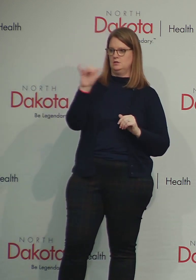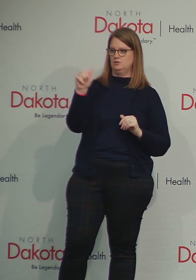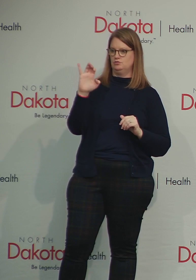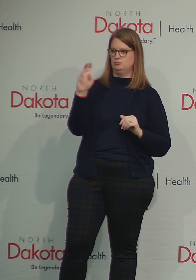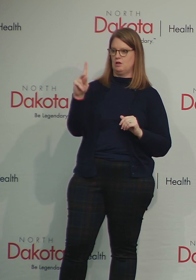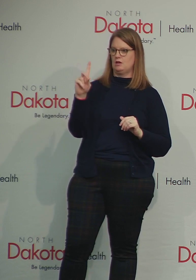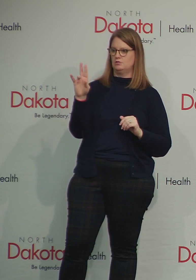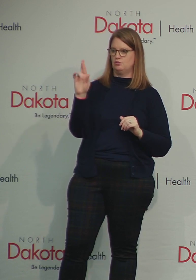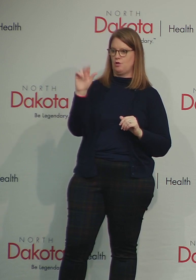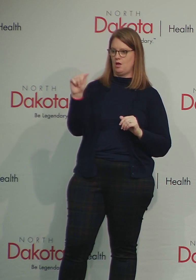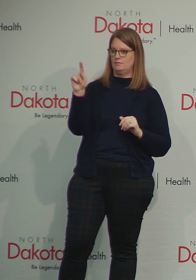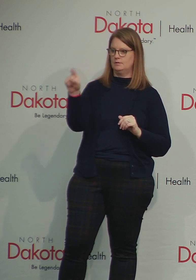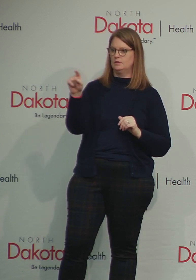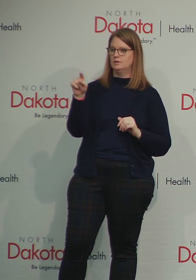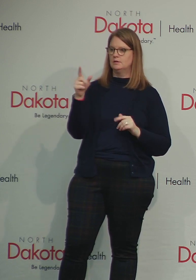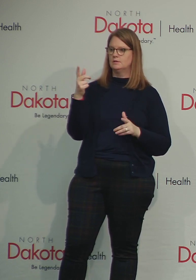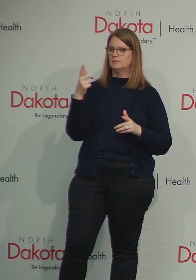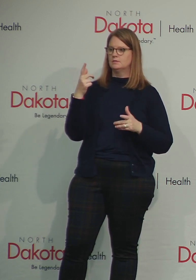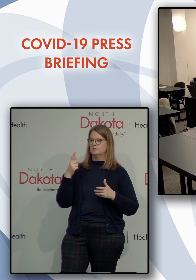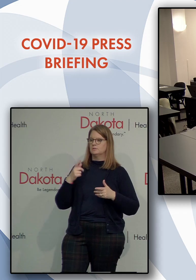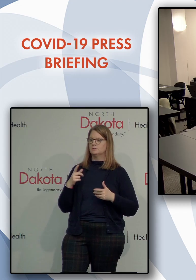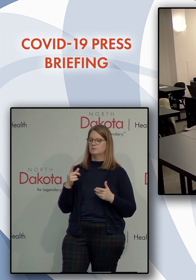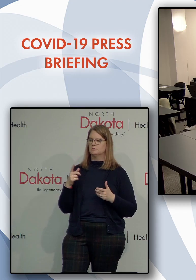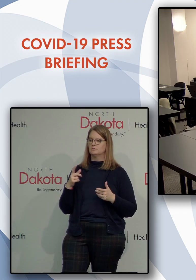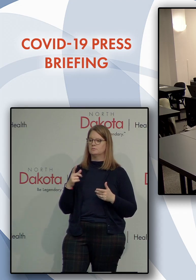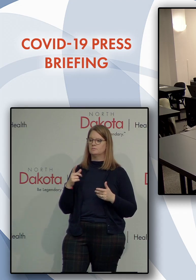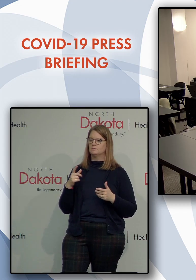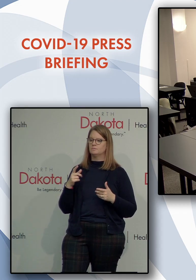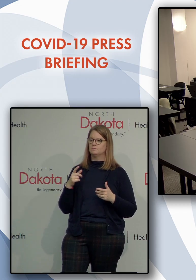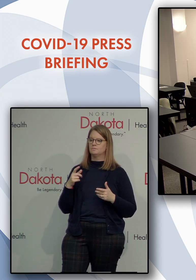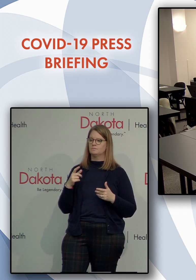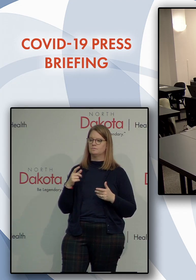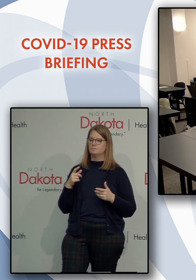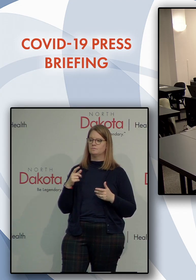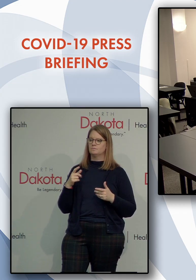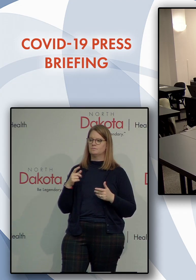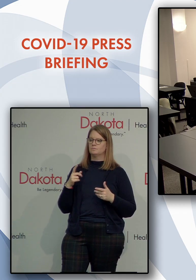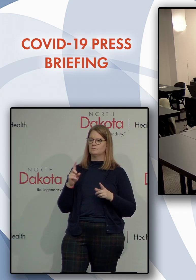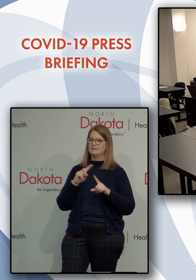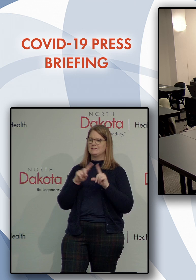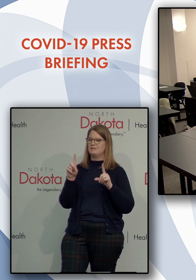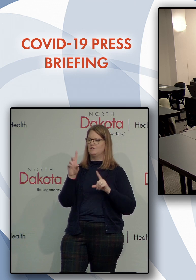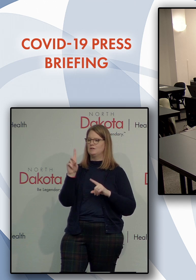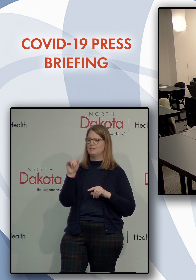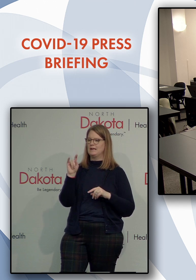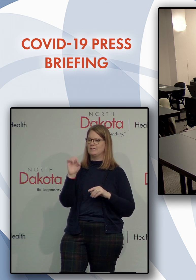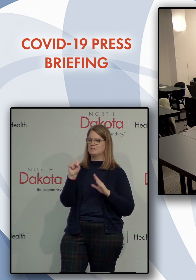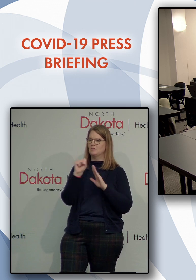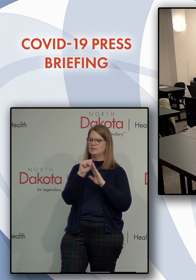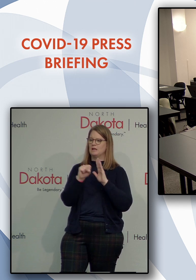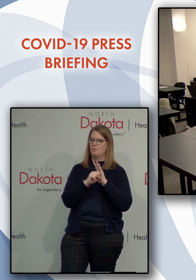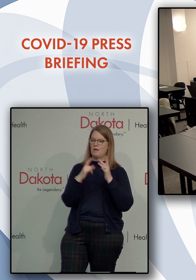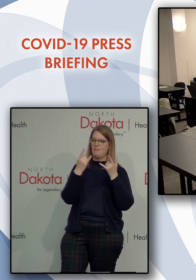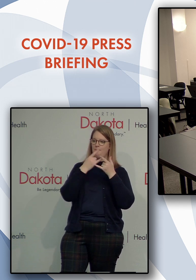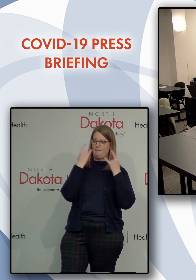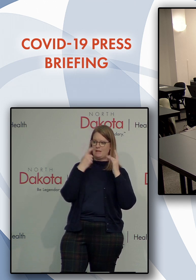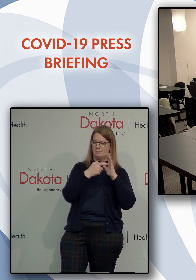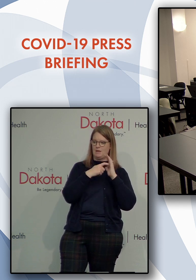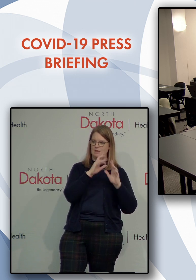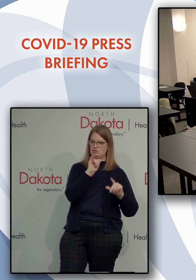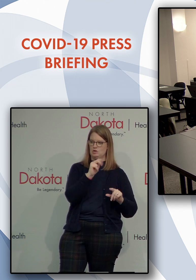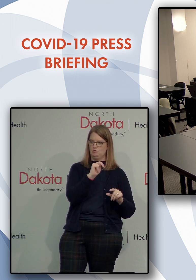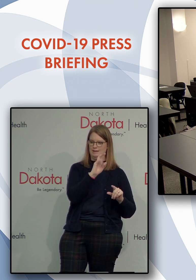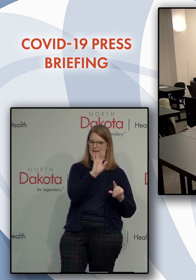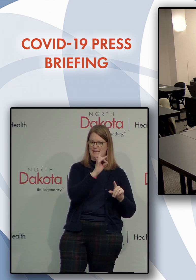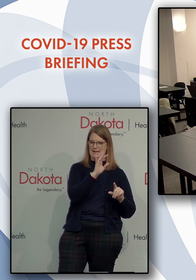Dura. Could you maybe draw the distinction for me between the different dates for the statewide mask mandate of January 18th